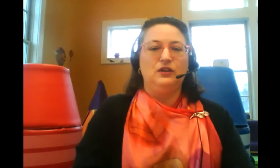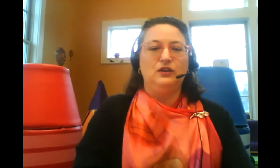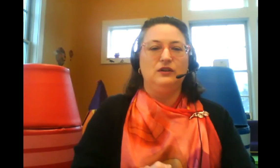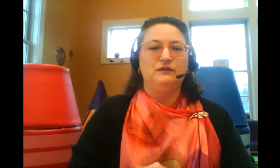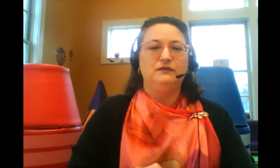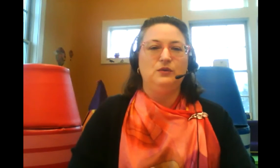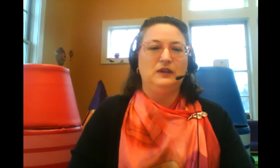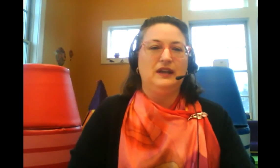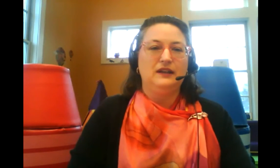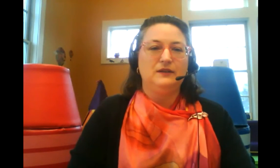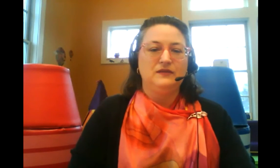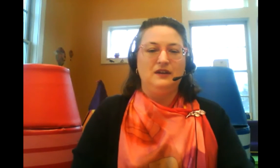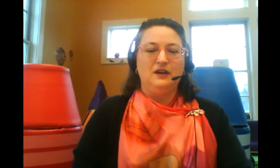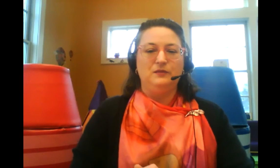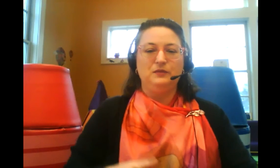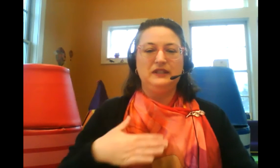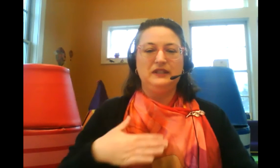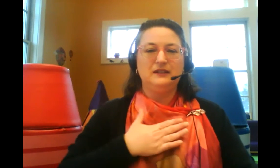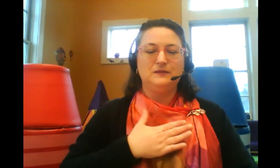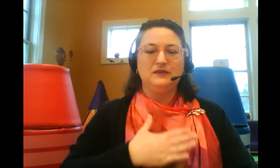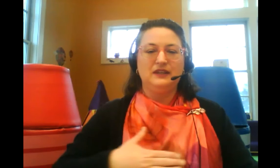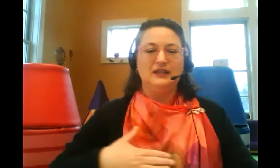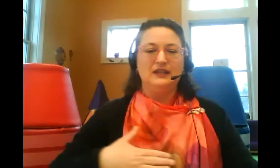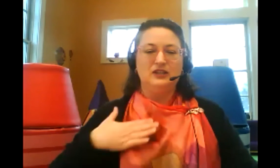Um, please. Please. It's just like this. Please.